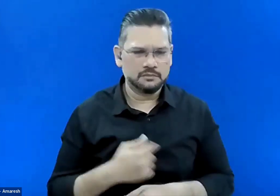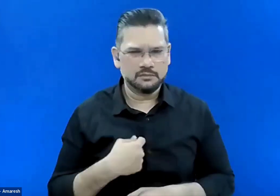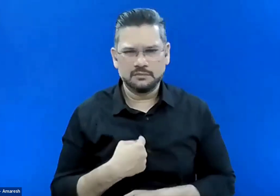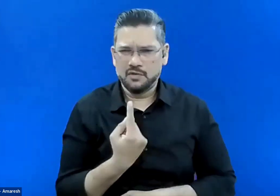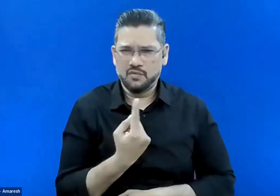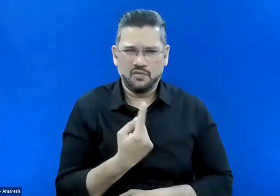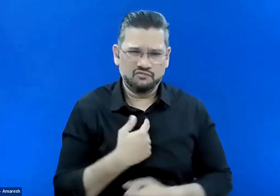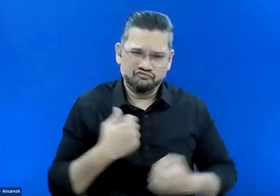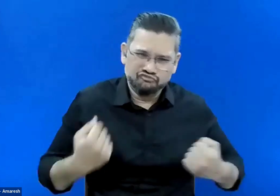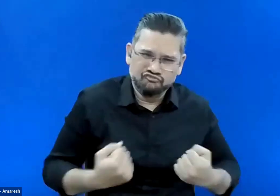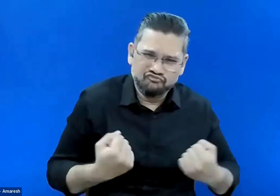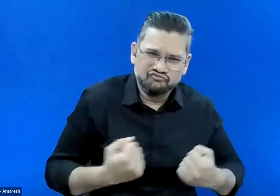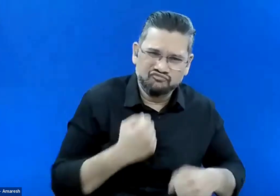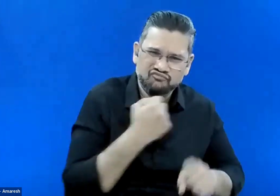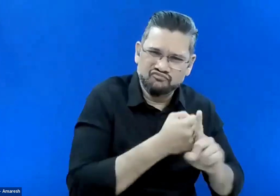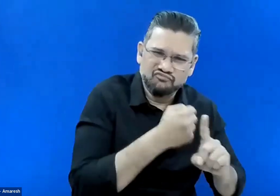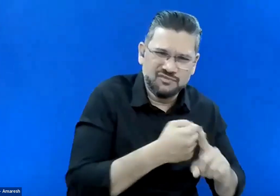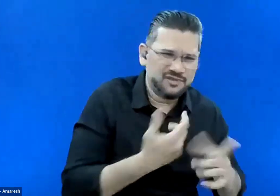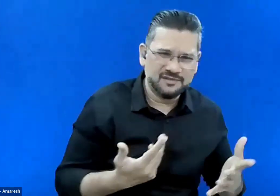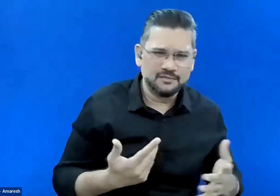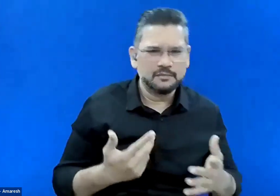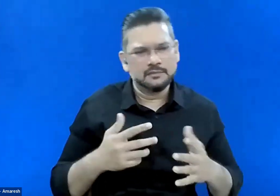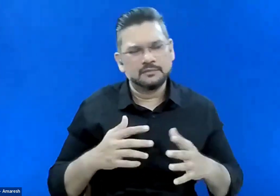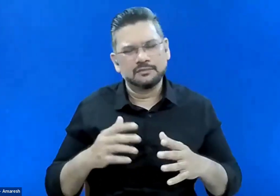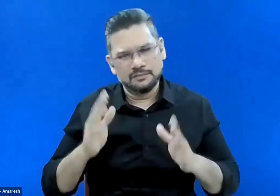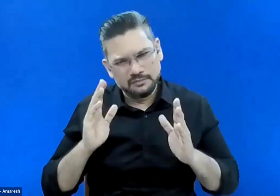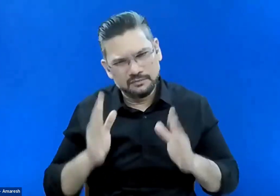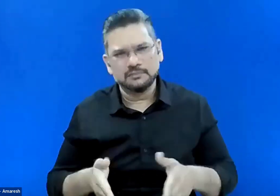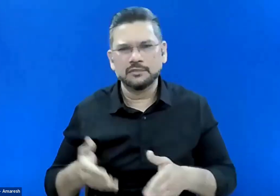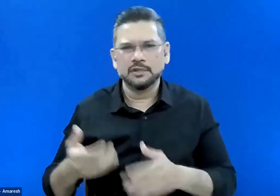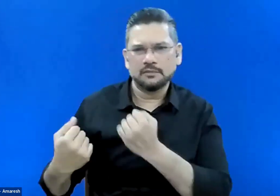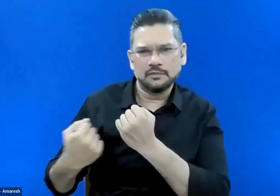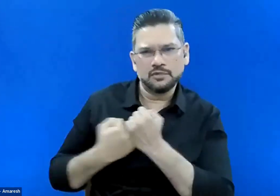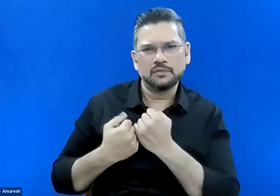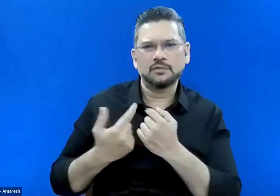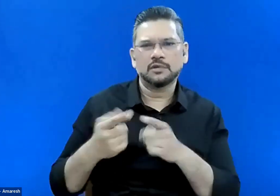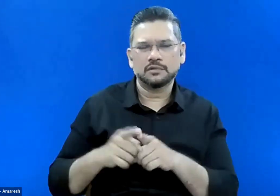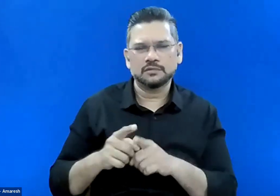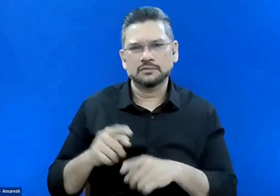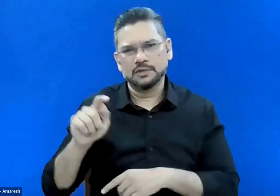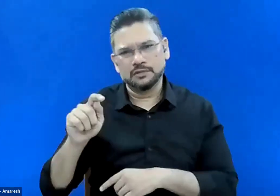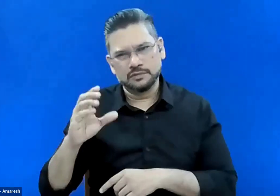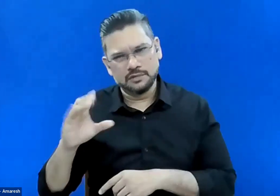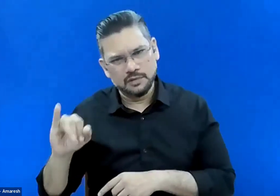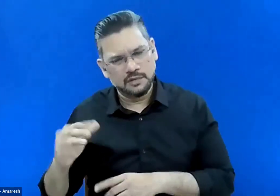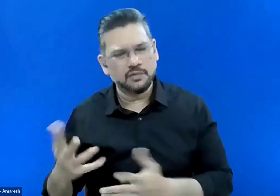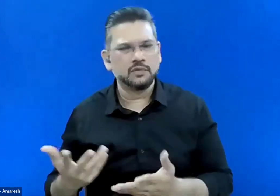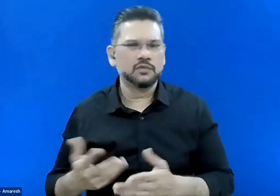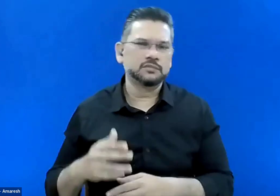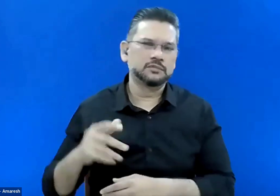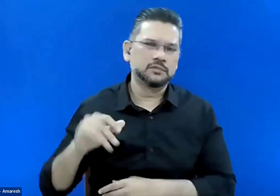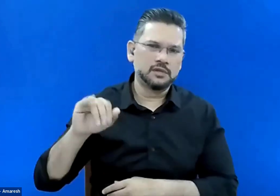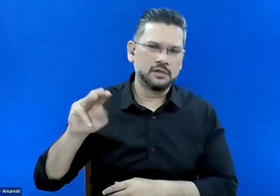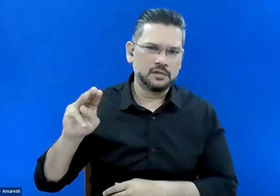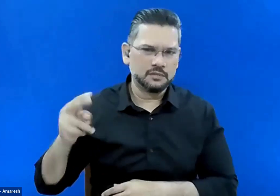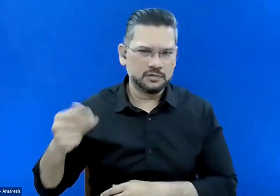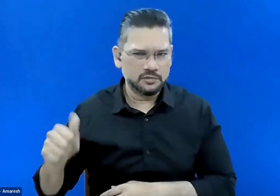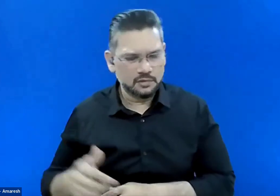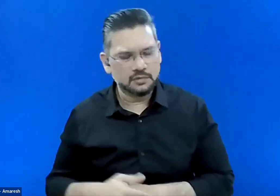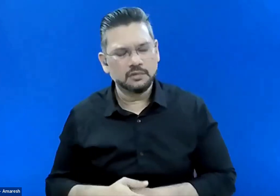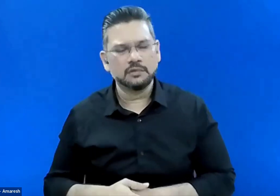We really need a big movement, big organization such as TCI or Indonesian